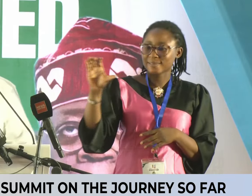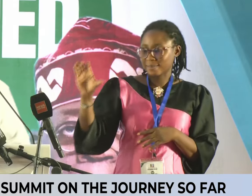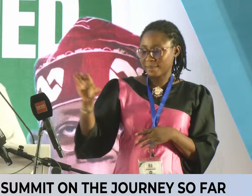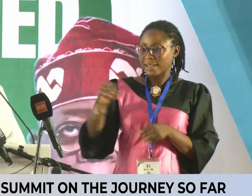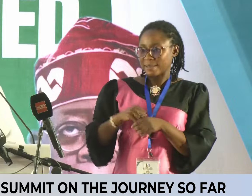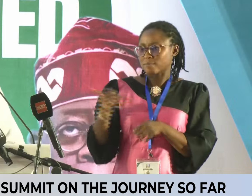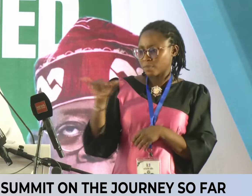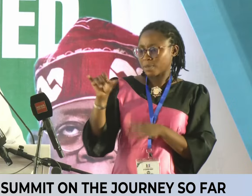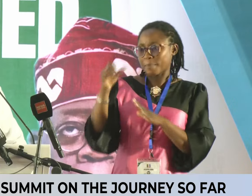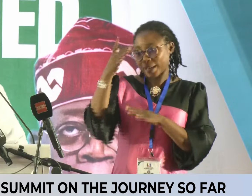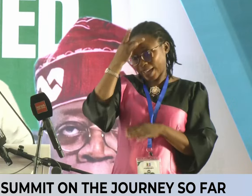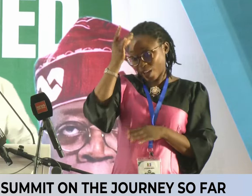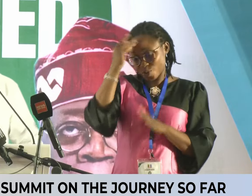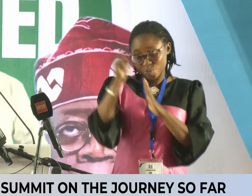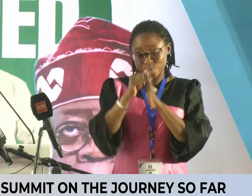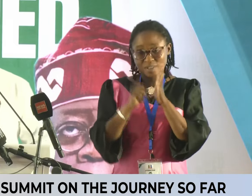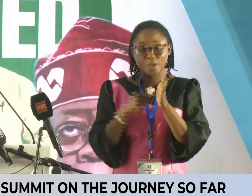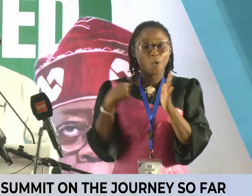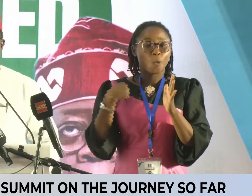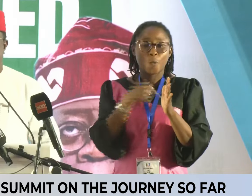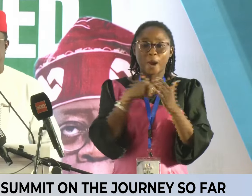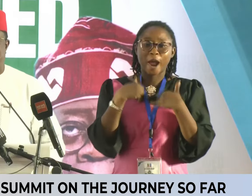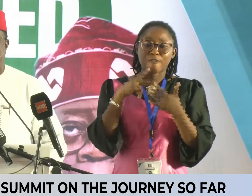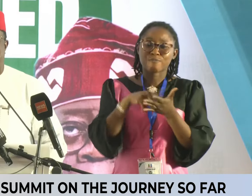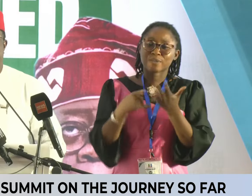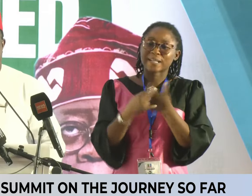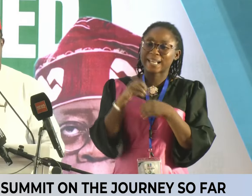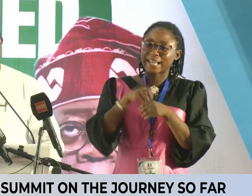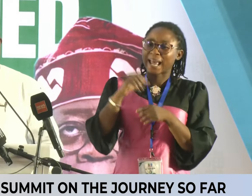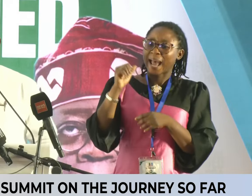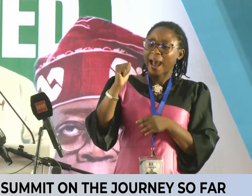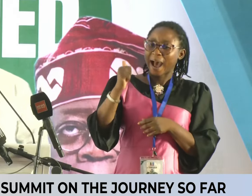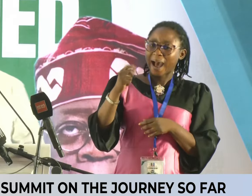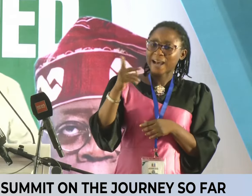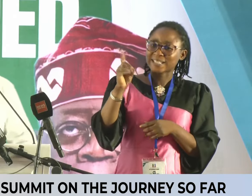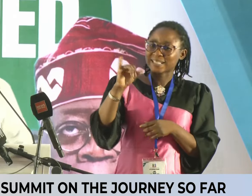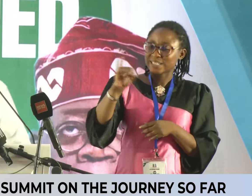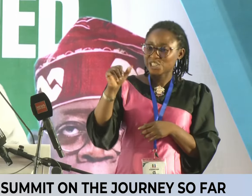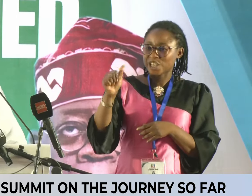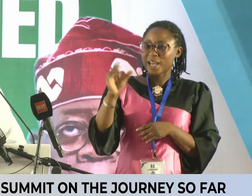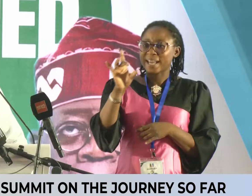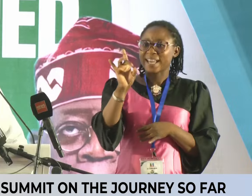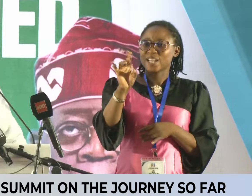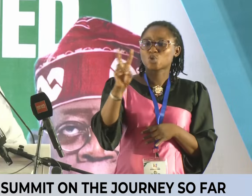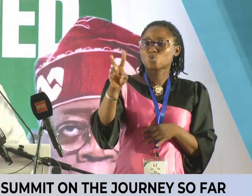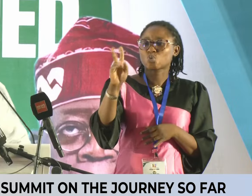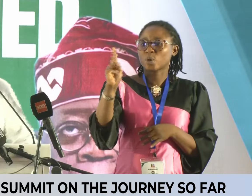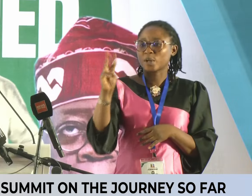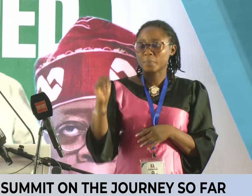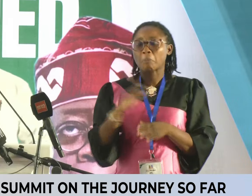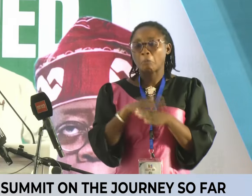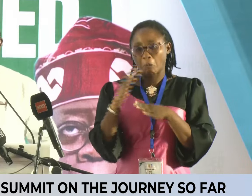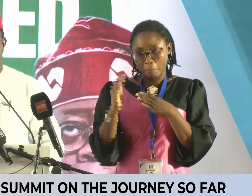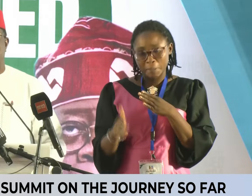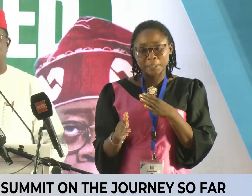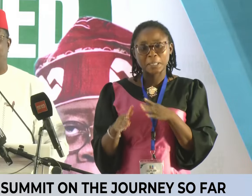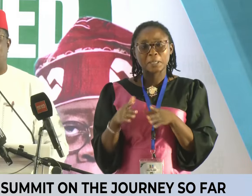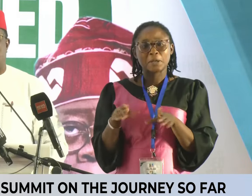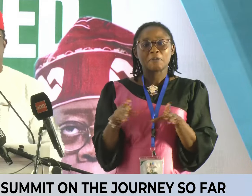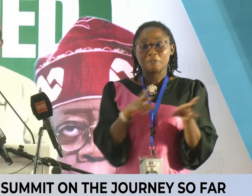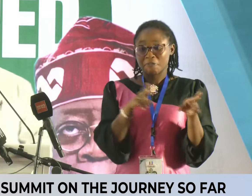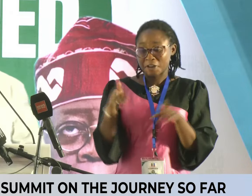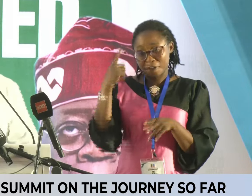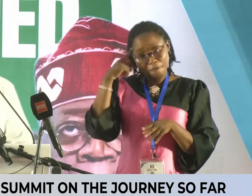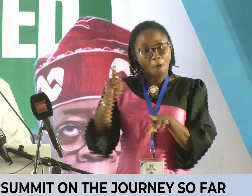Kano state, we have the project in Hadija, and that is 82 kilometers. That's been completed and is ready